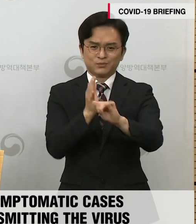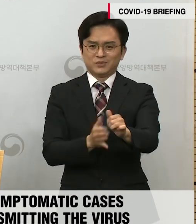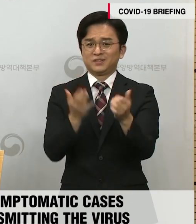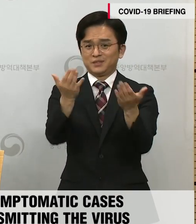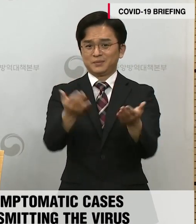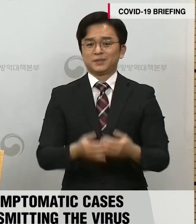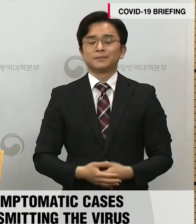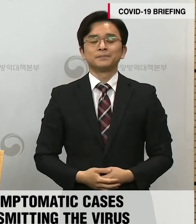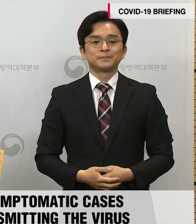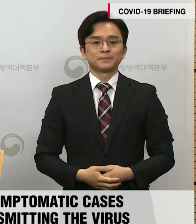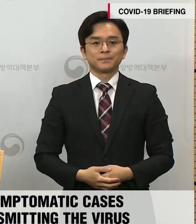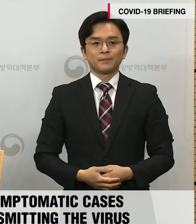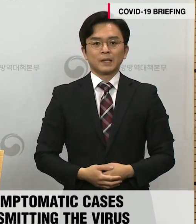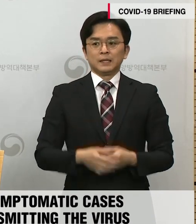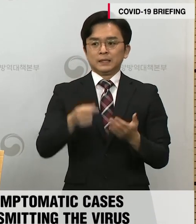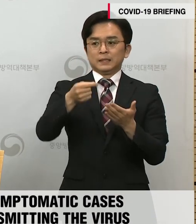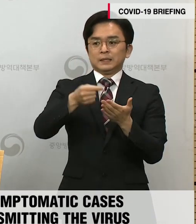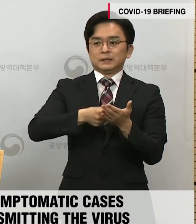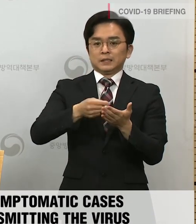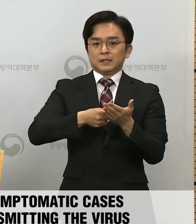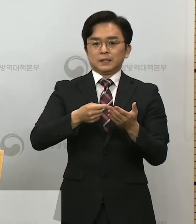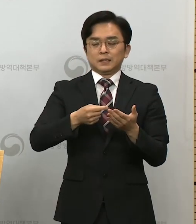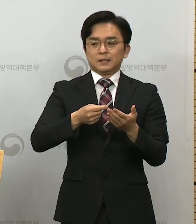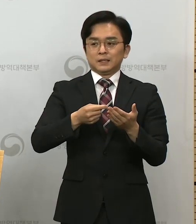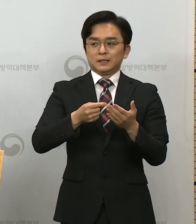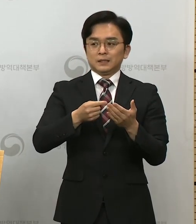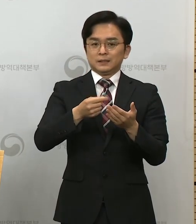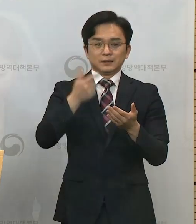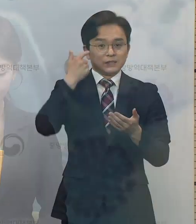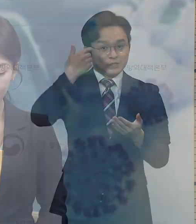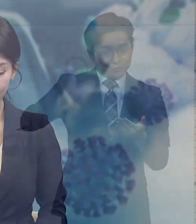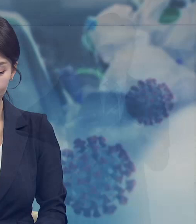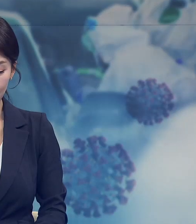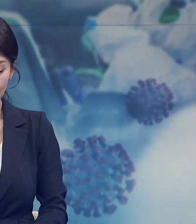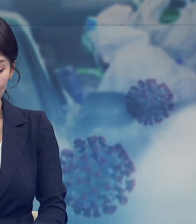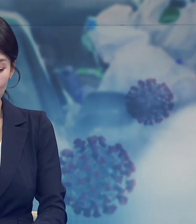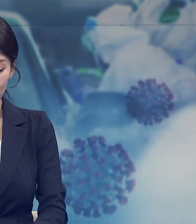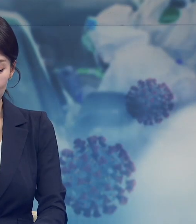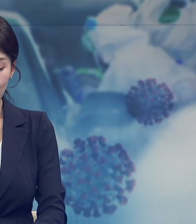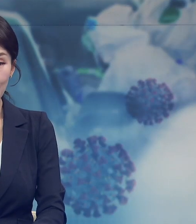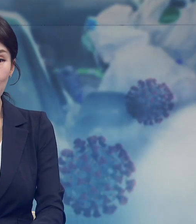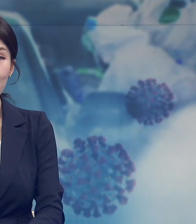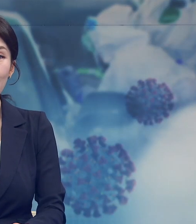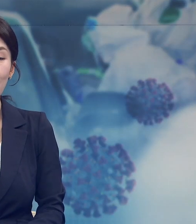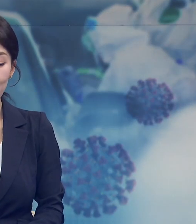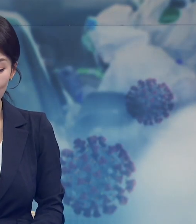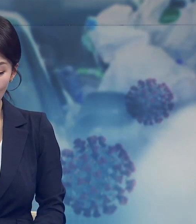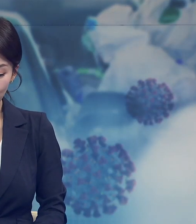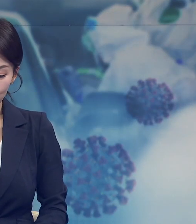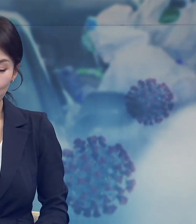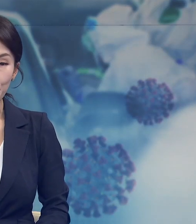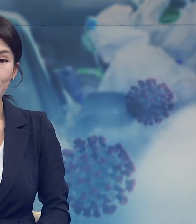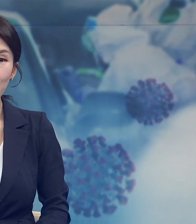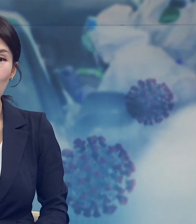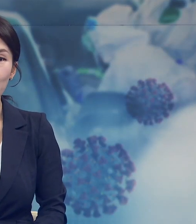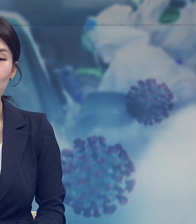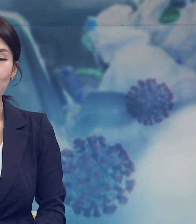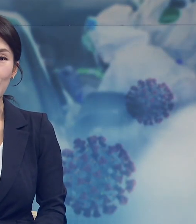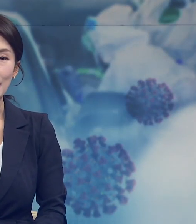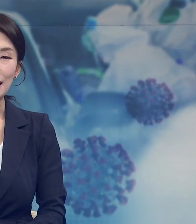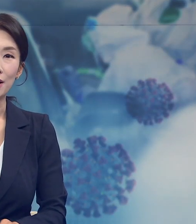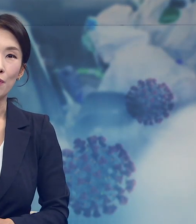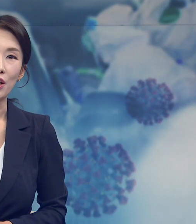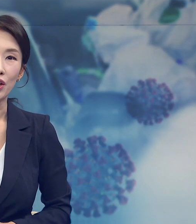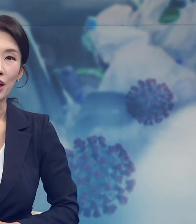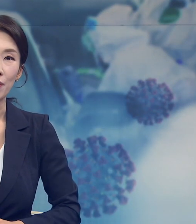testings. Thank you very much. Right, that was the government's afternoon briefing on the